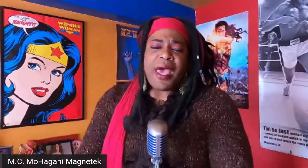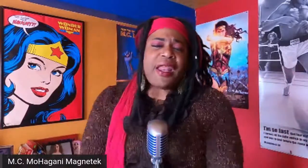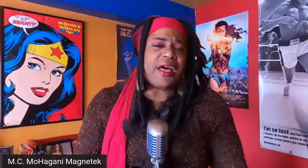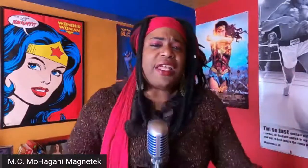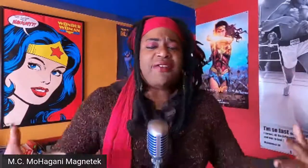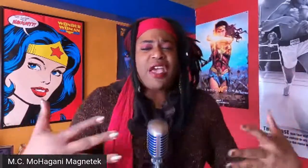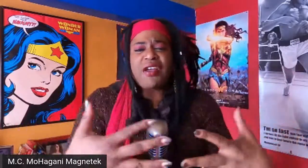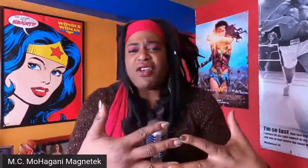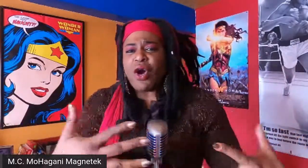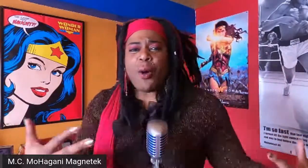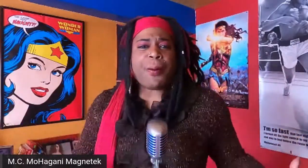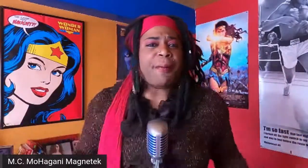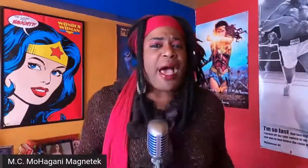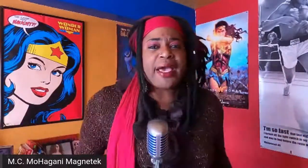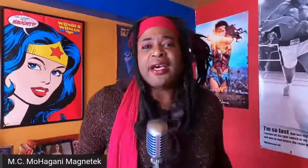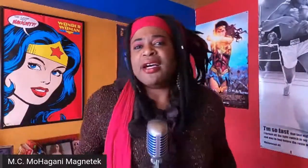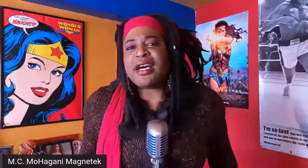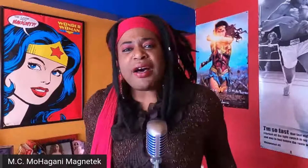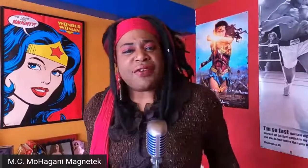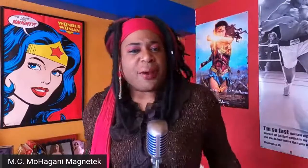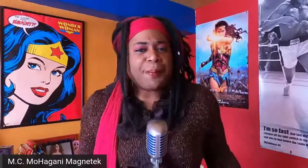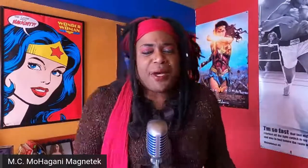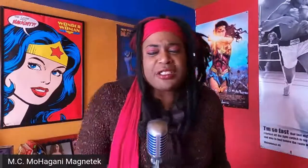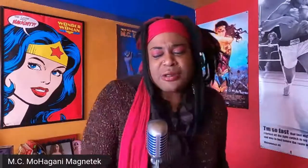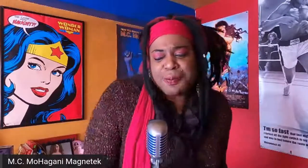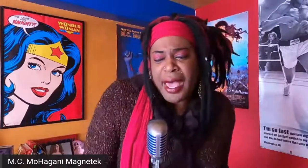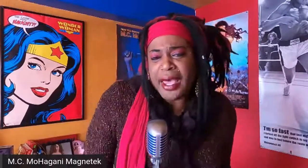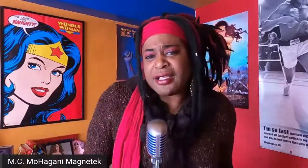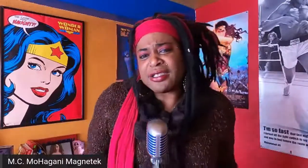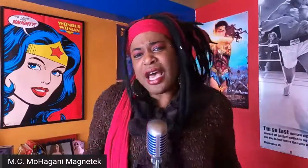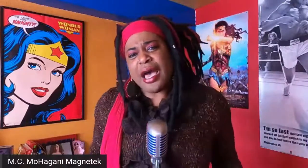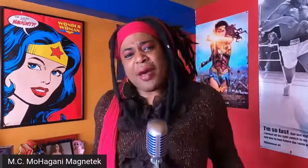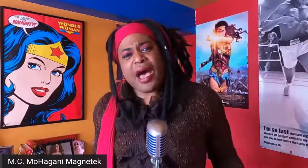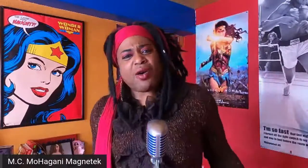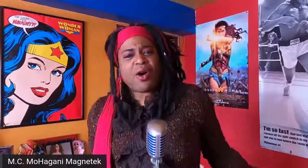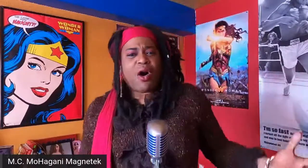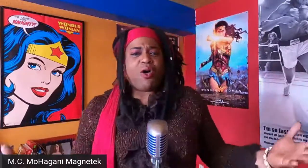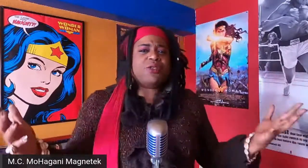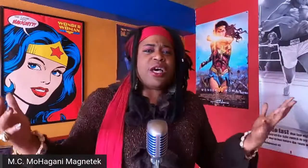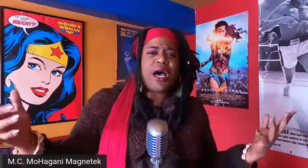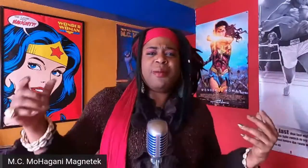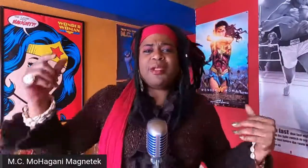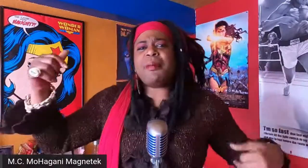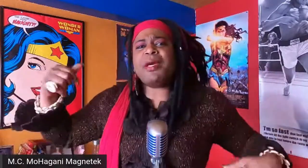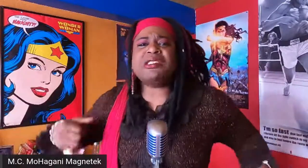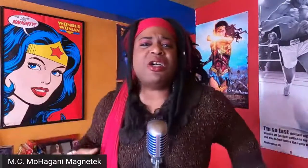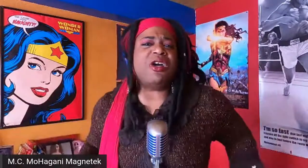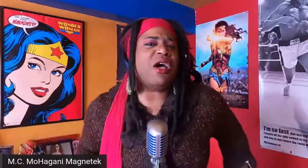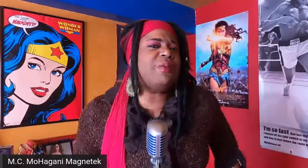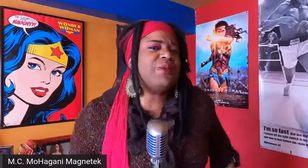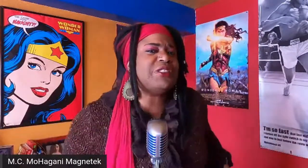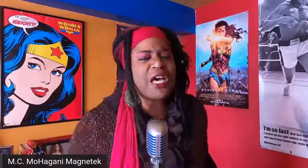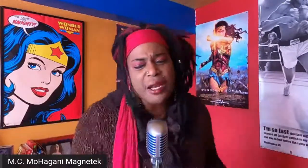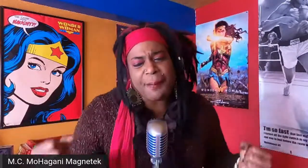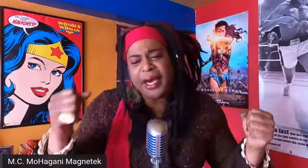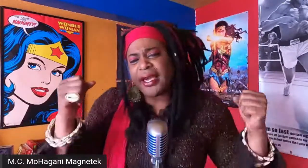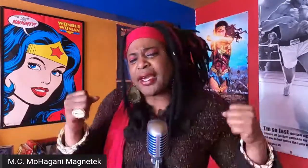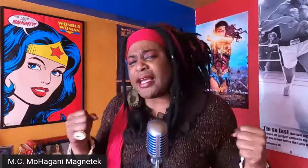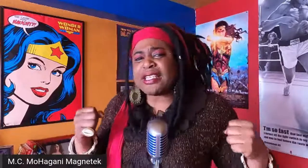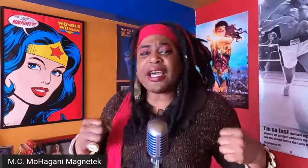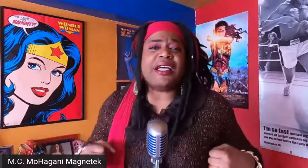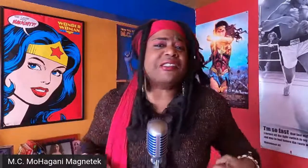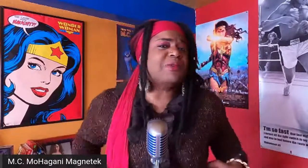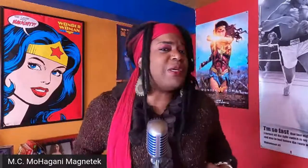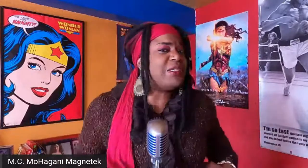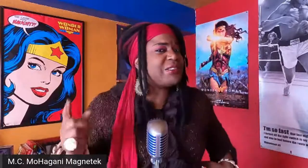dark matter. I leave every open mic covered in blood splatter. Time out, hold up. Let me turn up the sauna. Baking